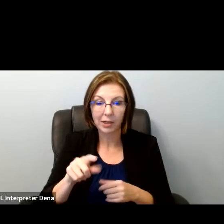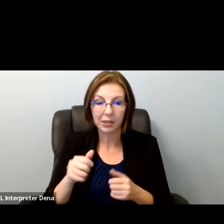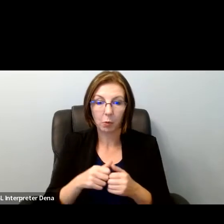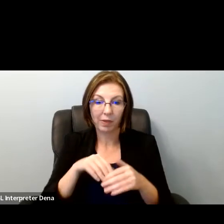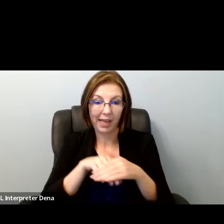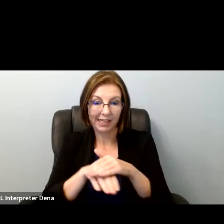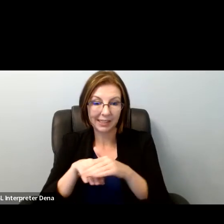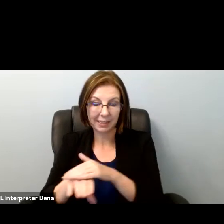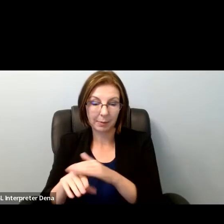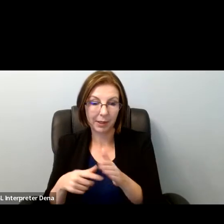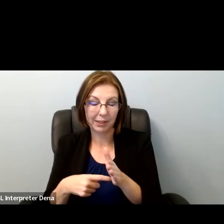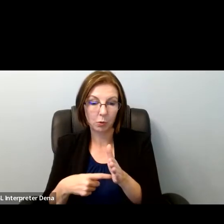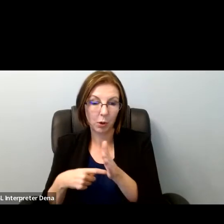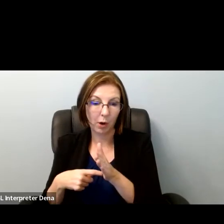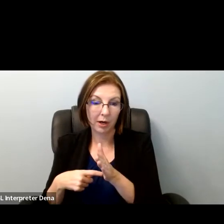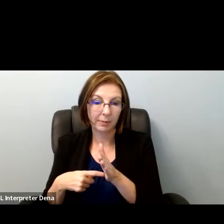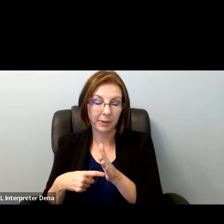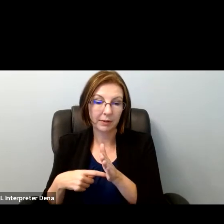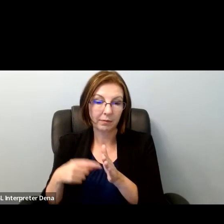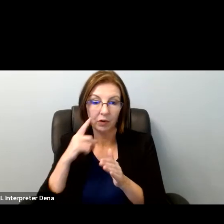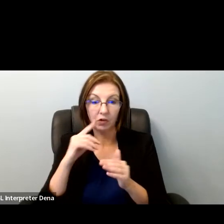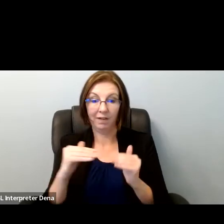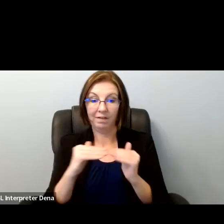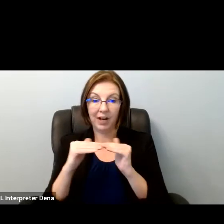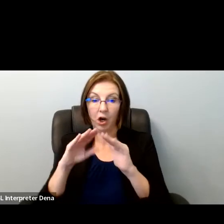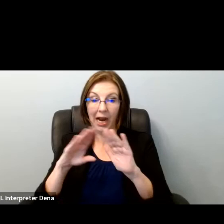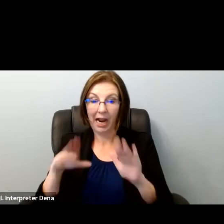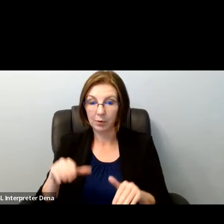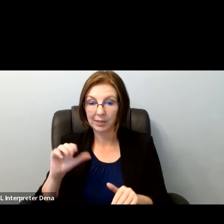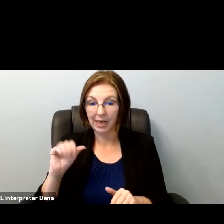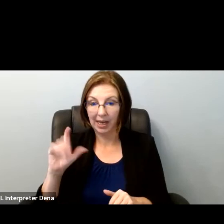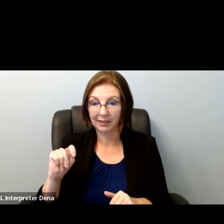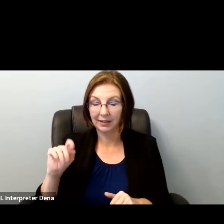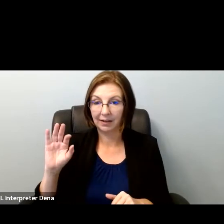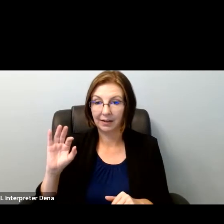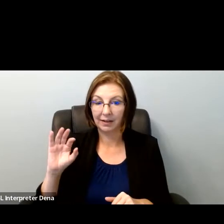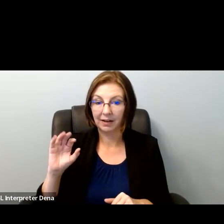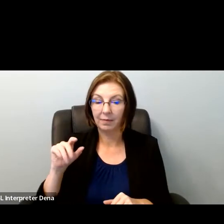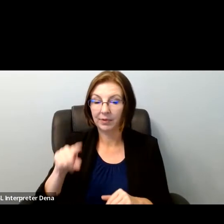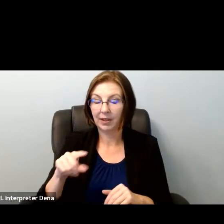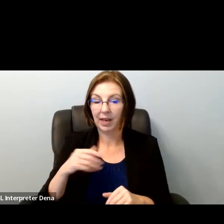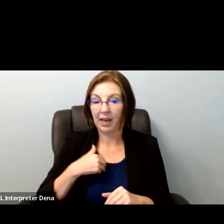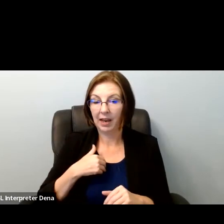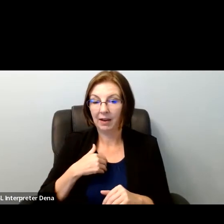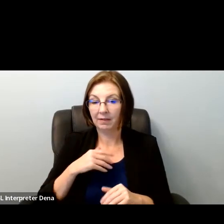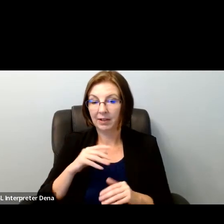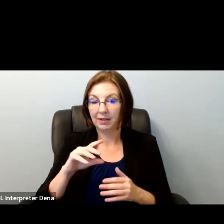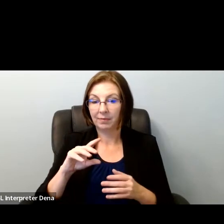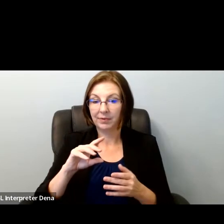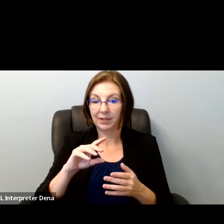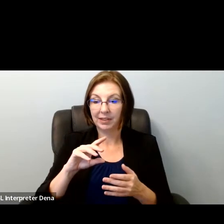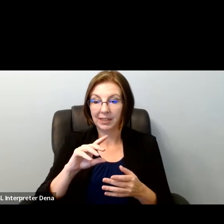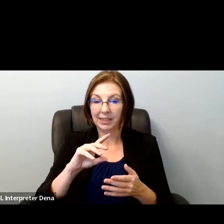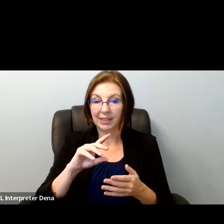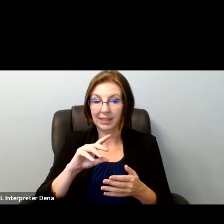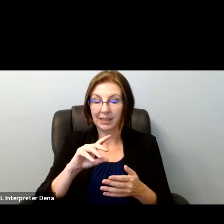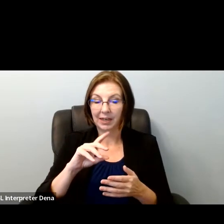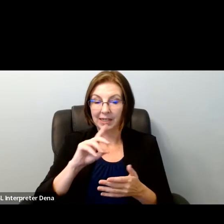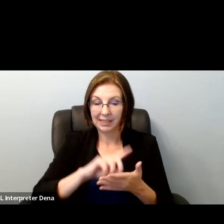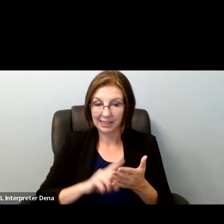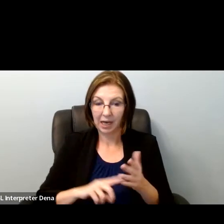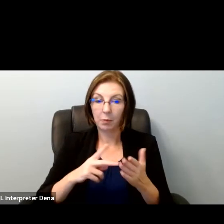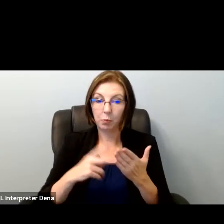accessibility requirements of the Fair Housing Act. The Fair Housing Act has design and construction requirements for